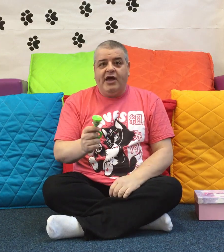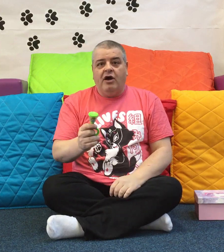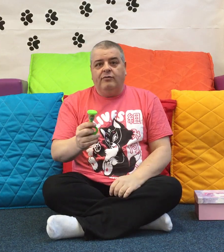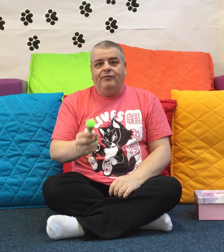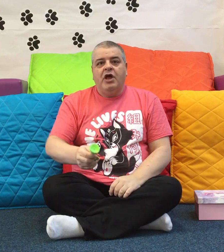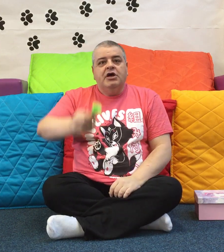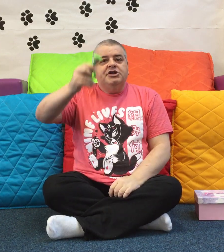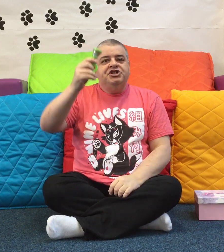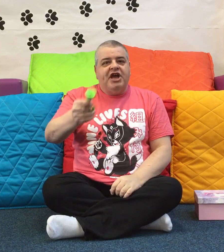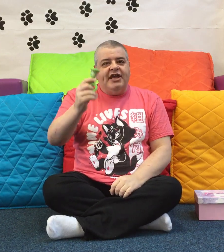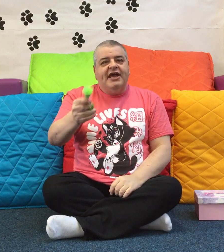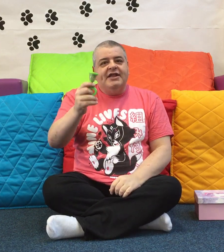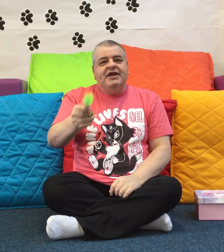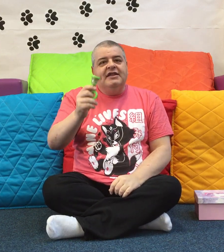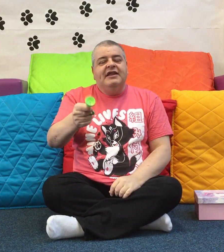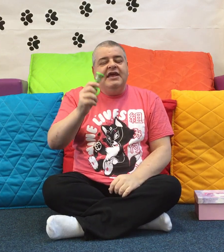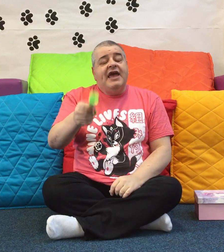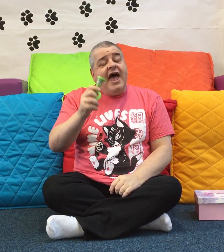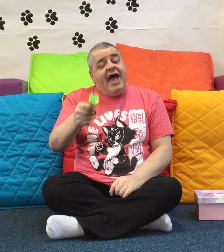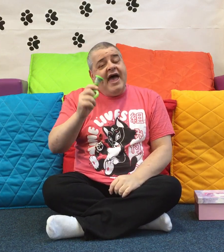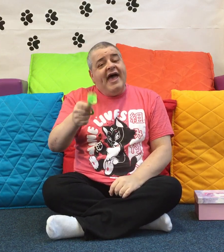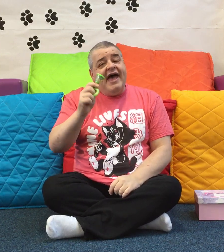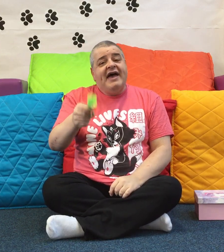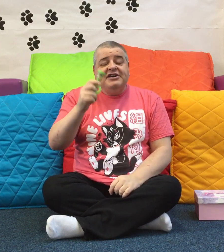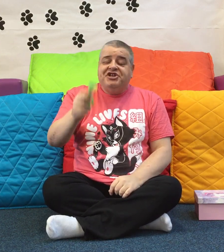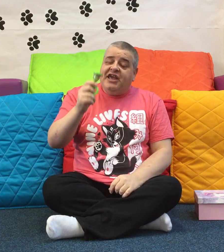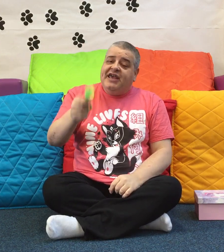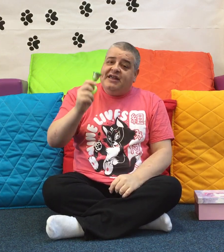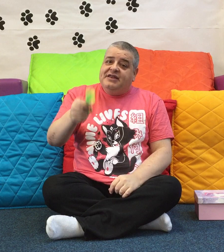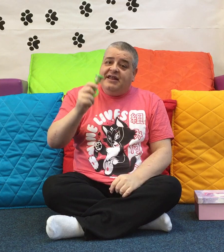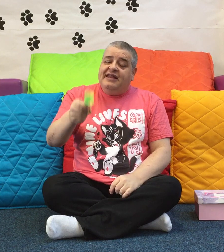go. Shake it in the air, shake it in the